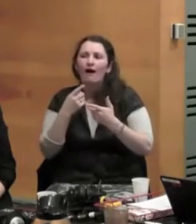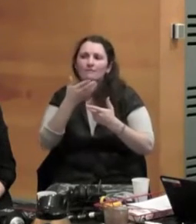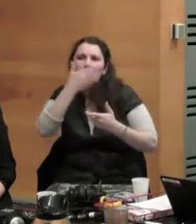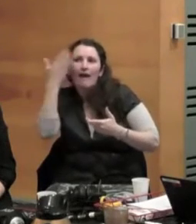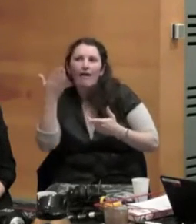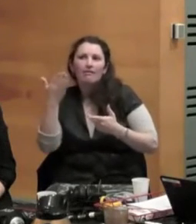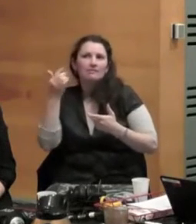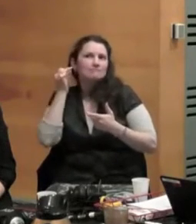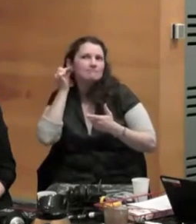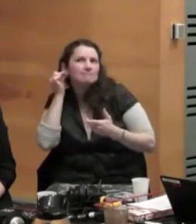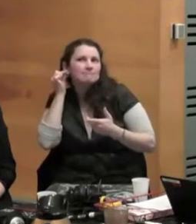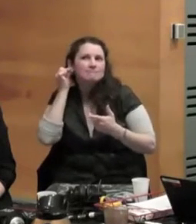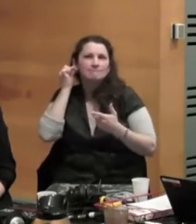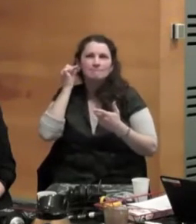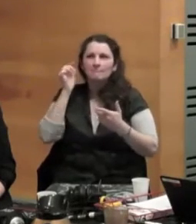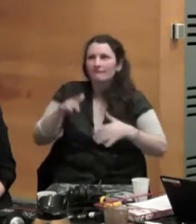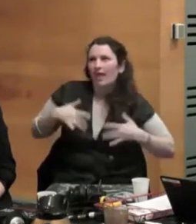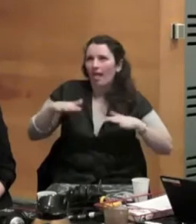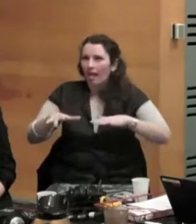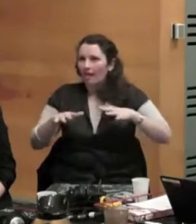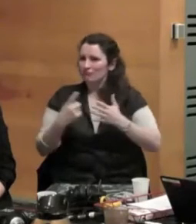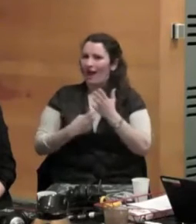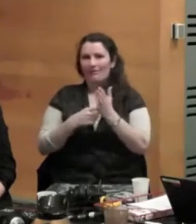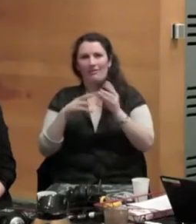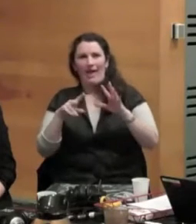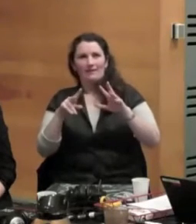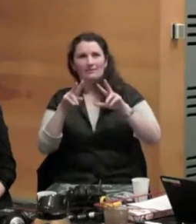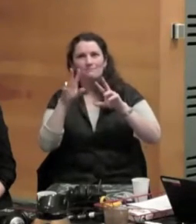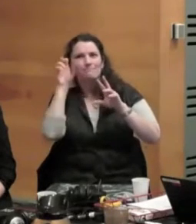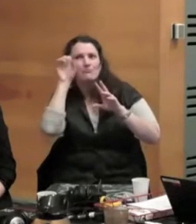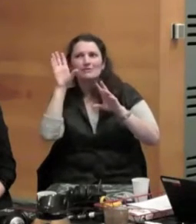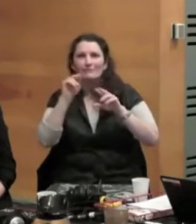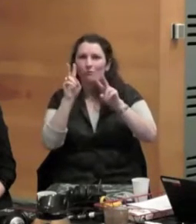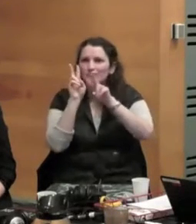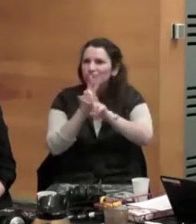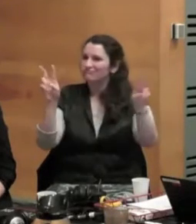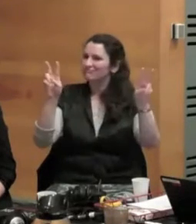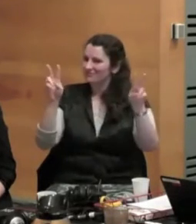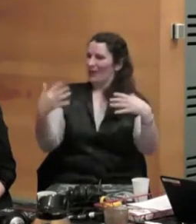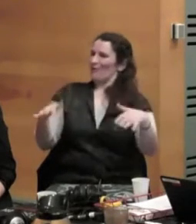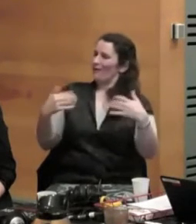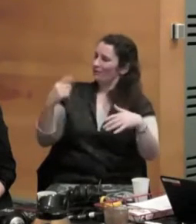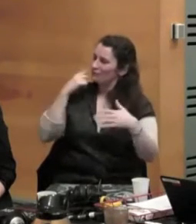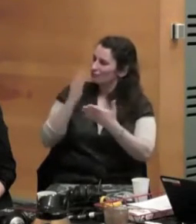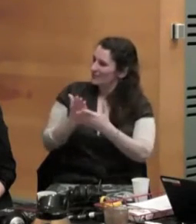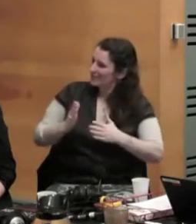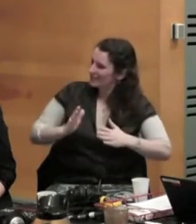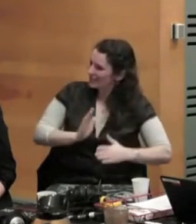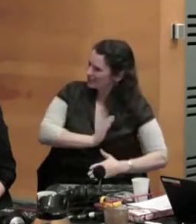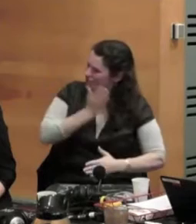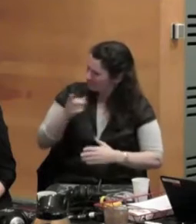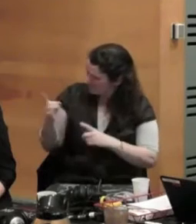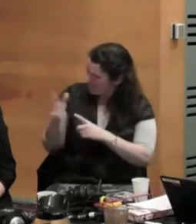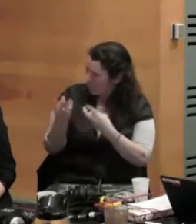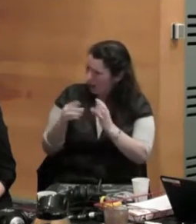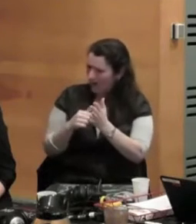smells, there's hearing, there's so many great things. Is that obviously, an important way of communicating that